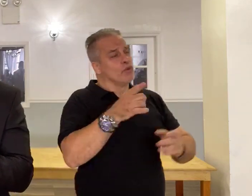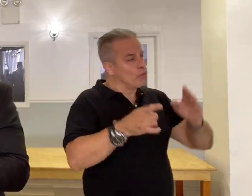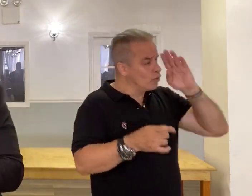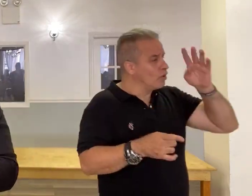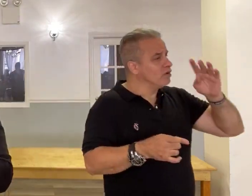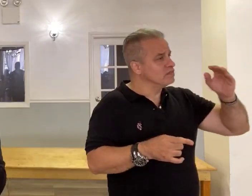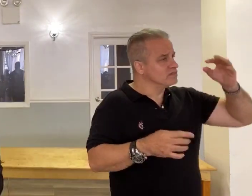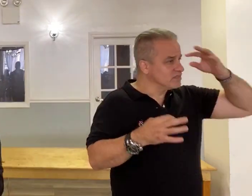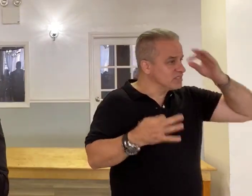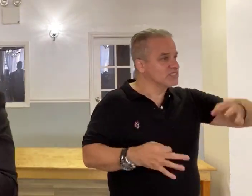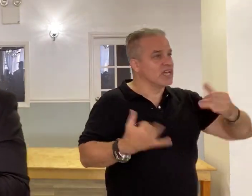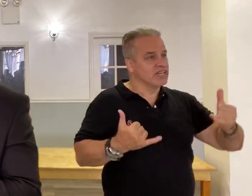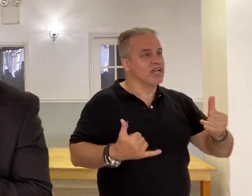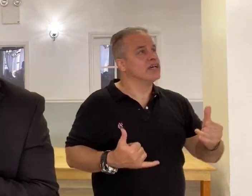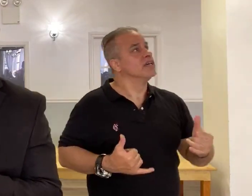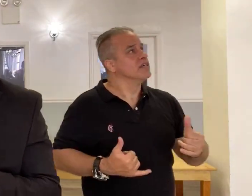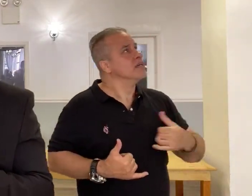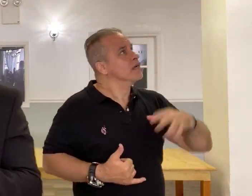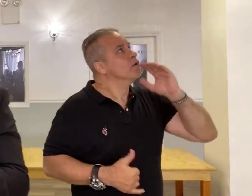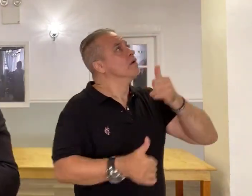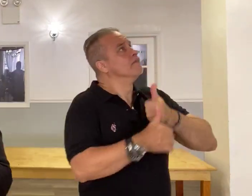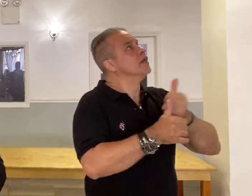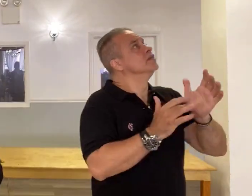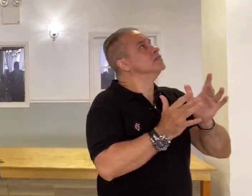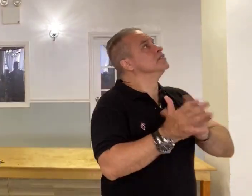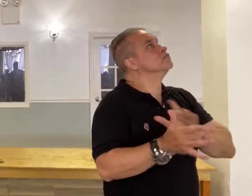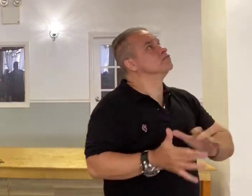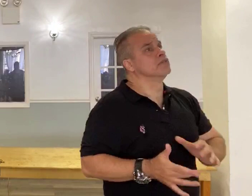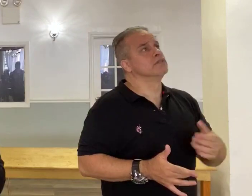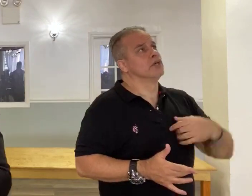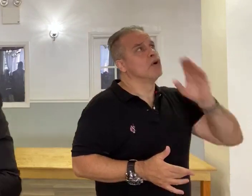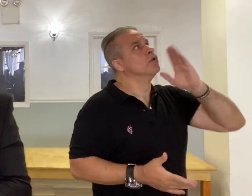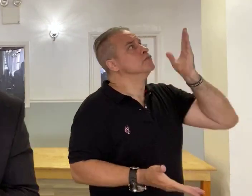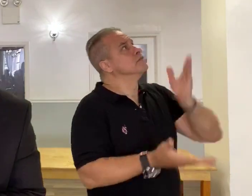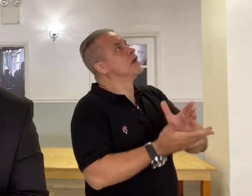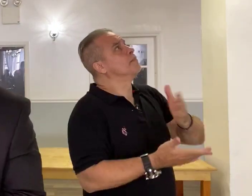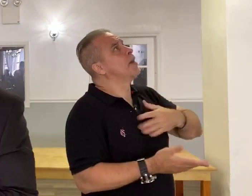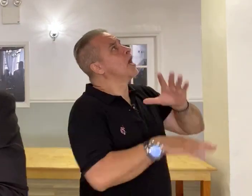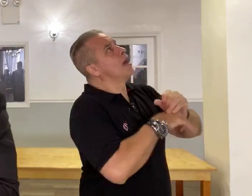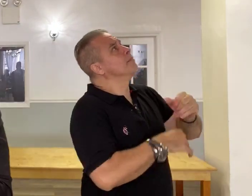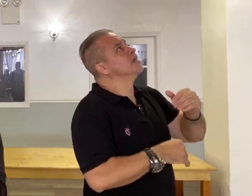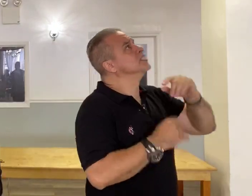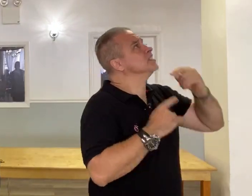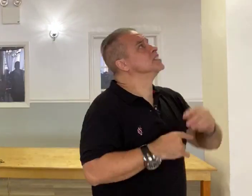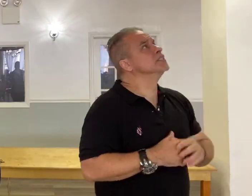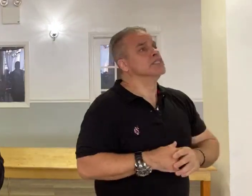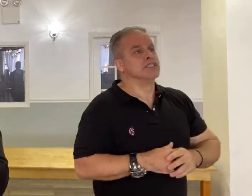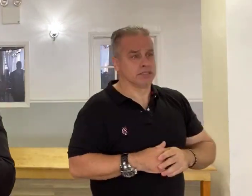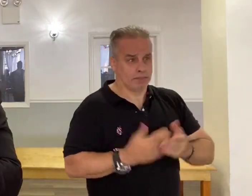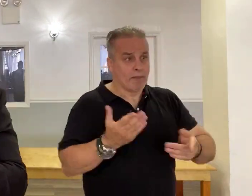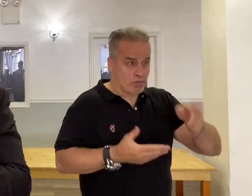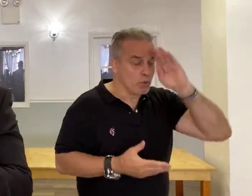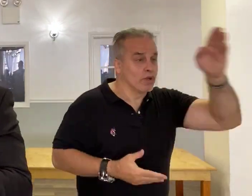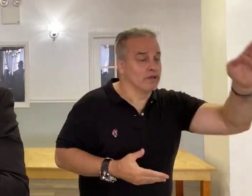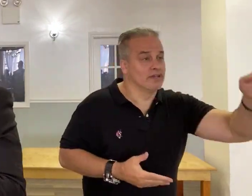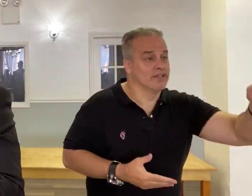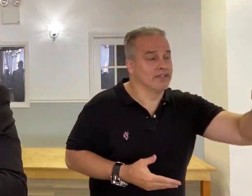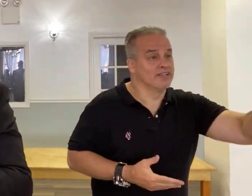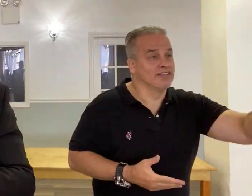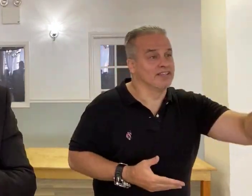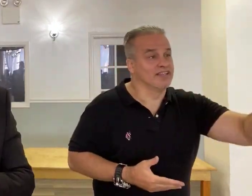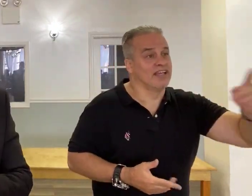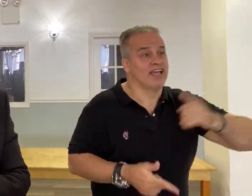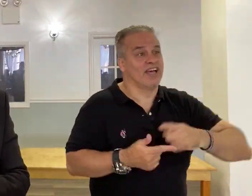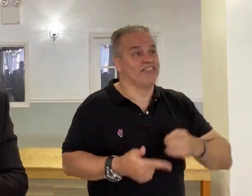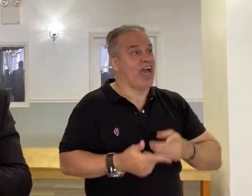follow Christ. You're going to say goodbye to that bad habit, that bad situation, that sin, whatever the case may be. And then you're not going to know